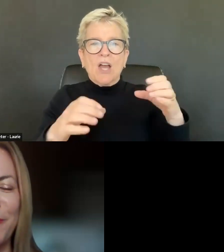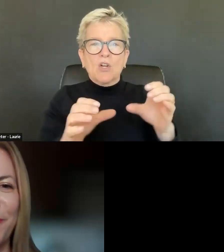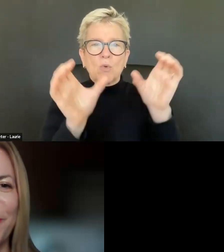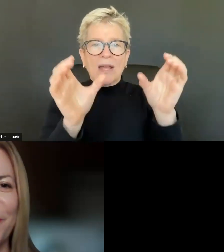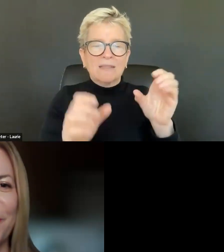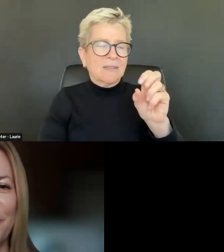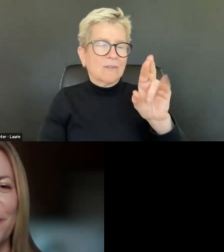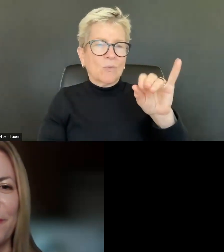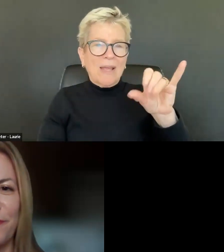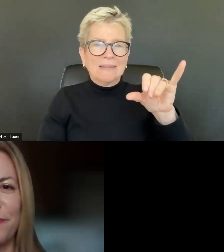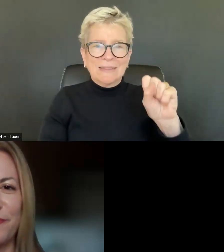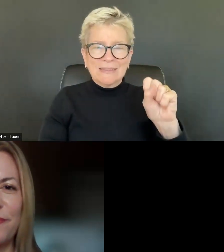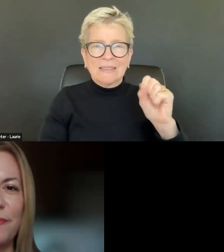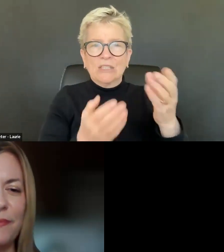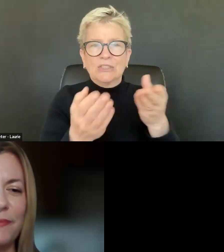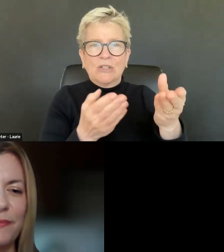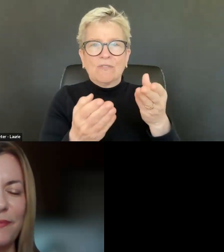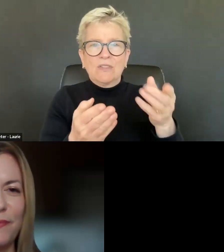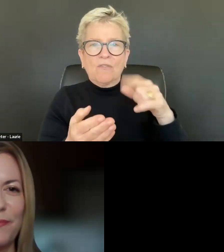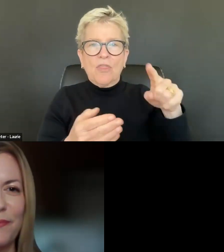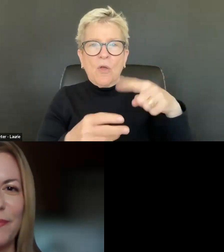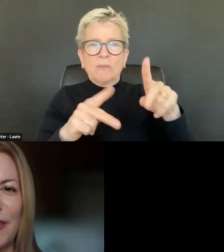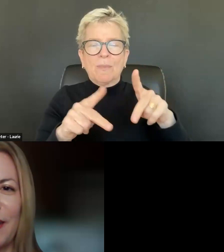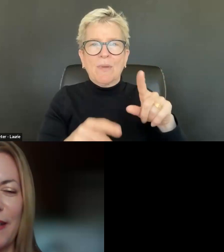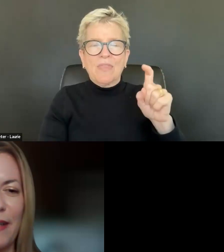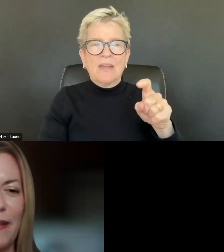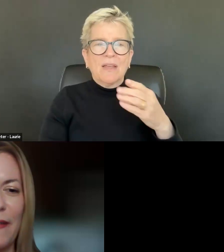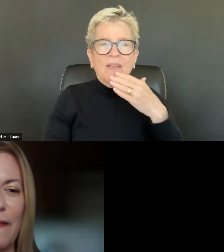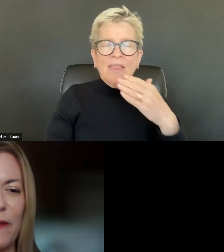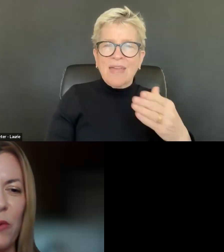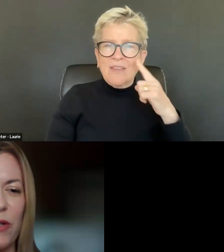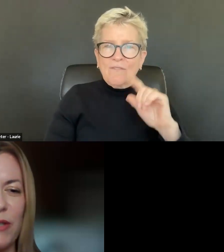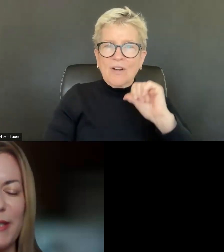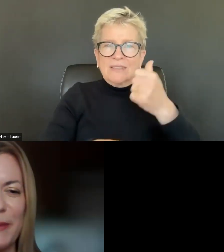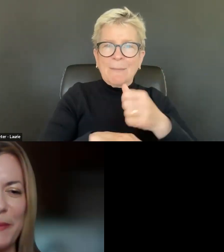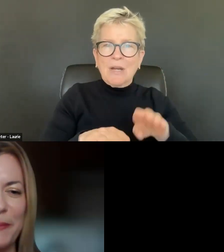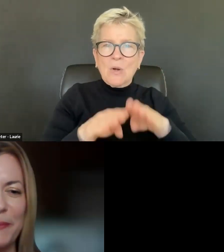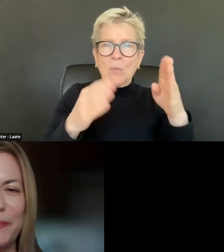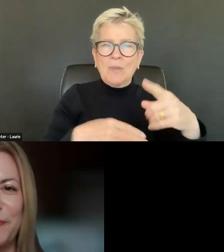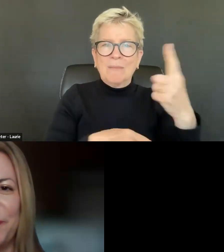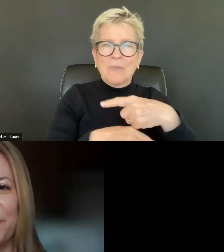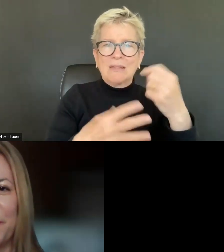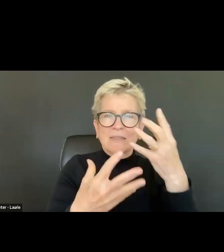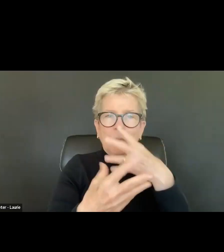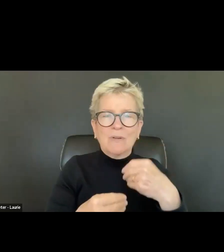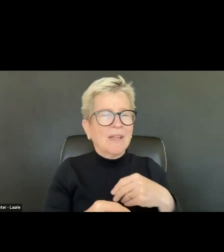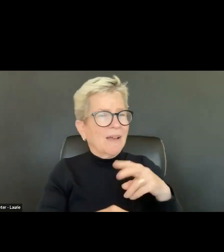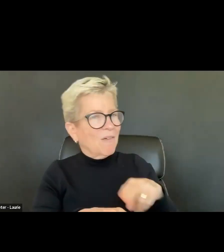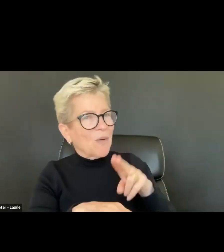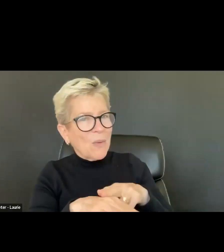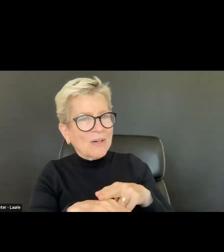you. Joan, thanks so much for setting up our day so beautifully. Appreciate it. Of course. At this time,